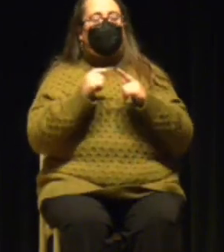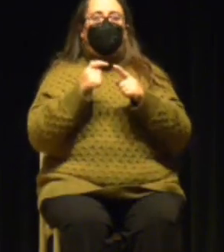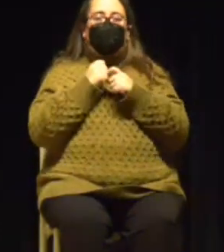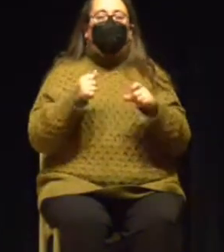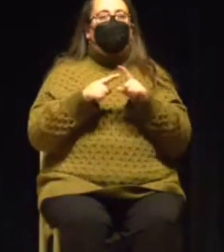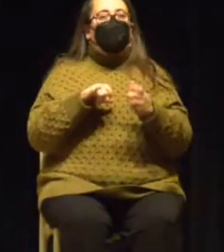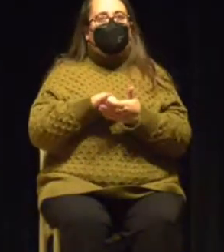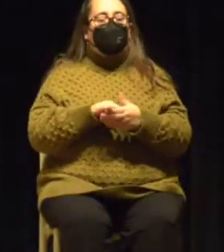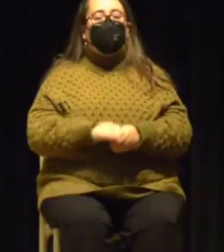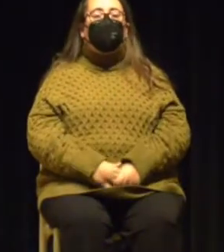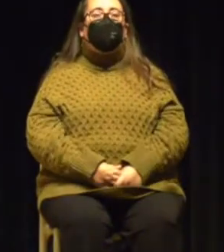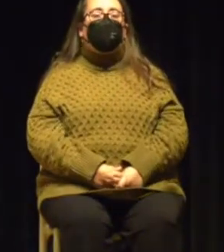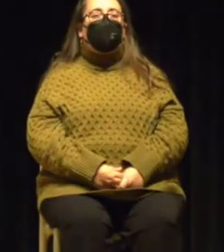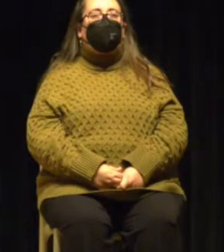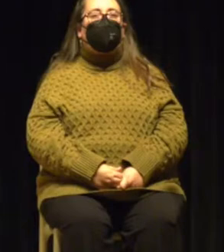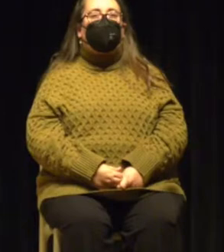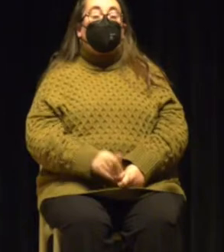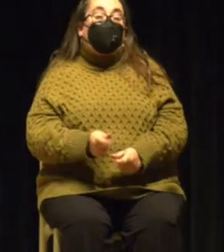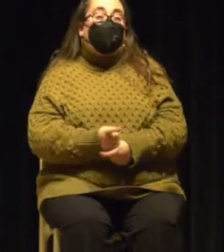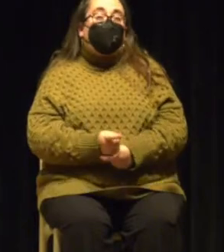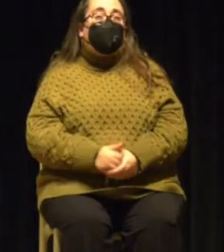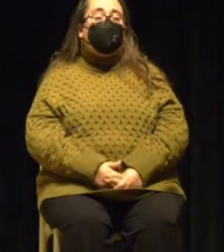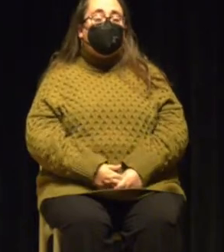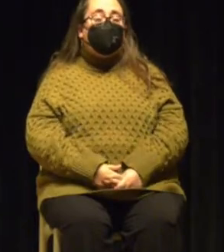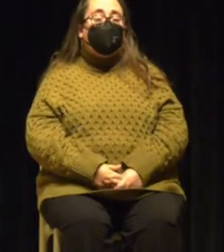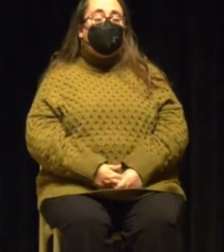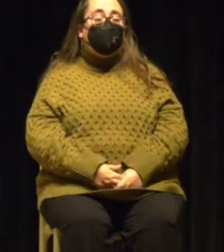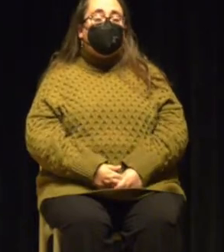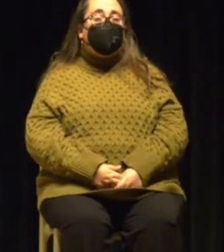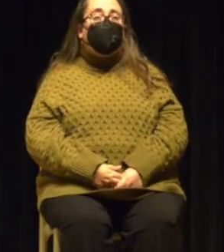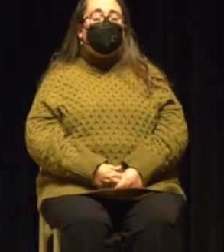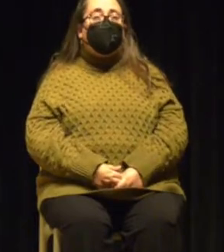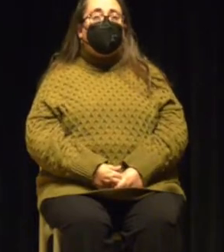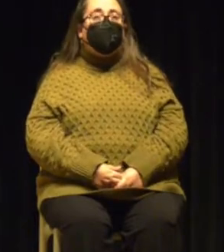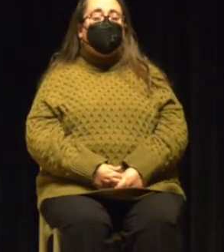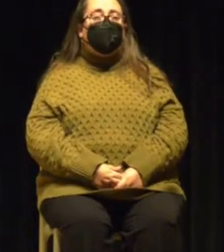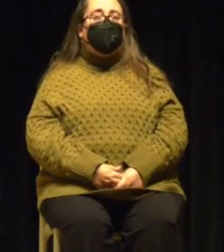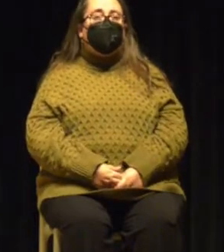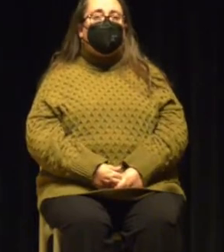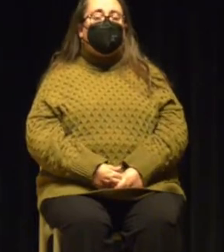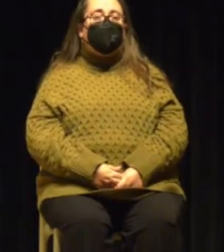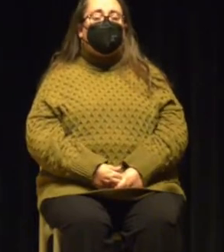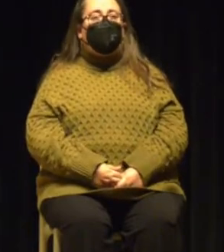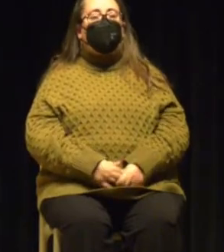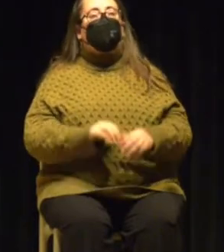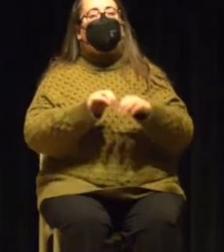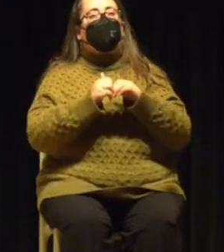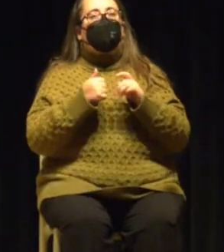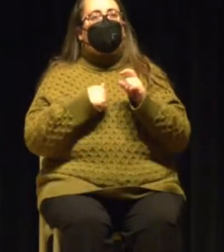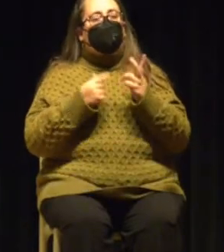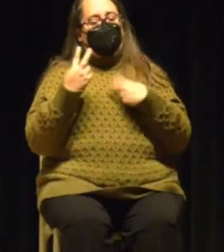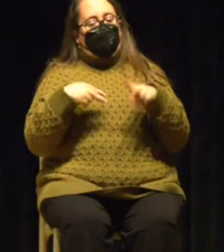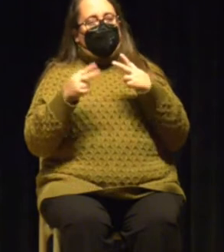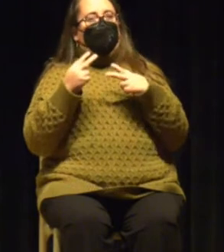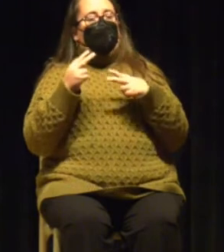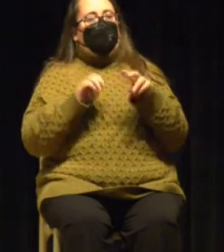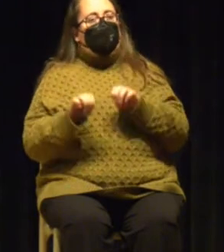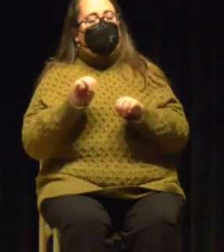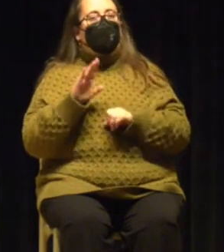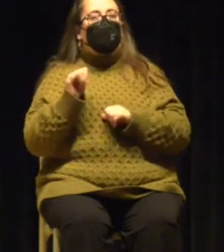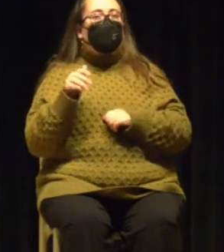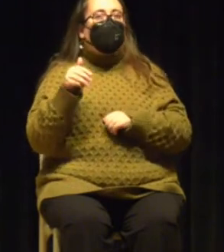save you from them. And frankly, they were right in terms of like, you know, how I would be kind of evaluated by